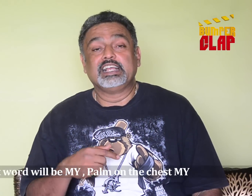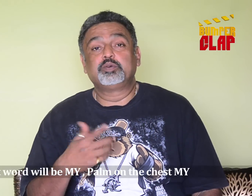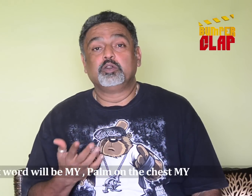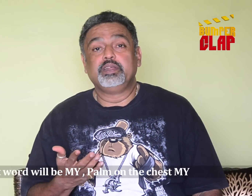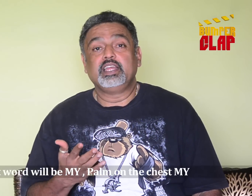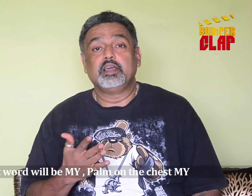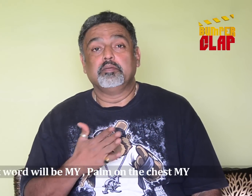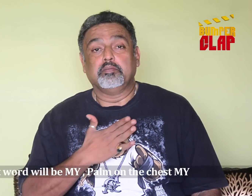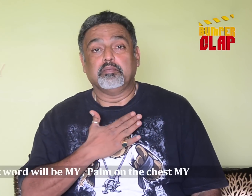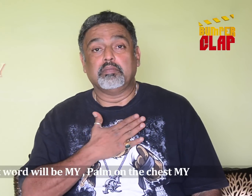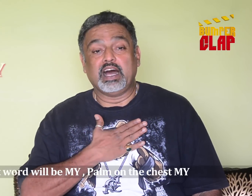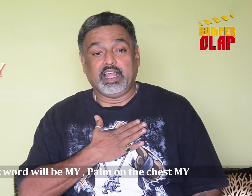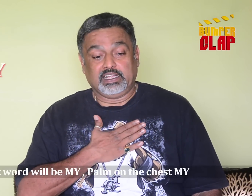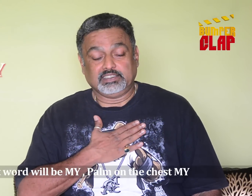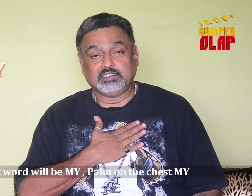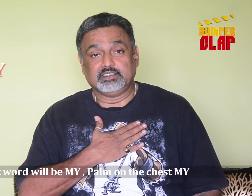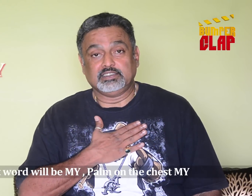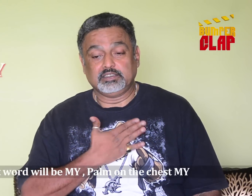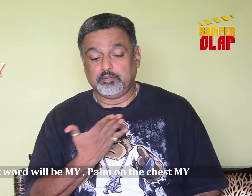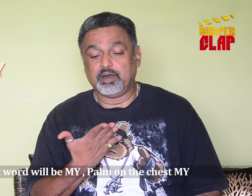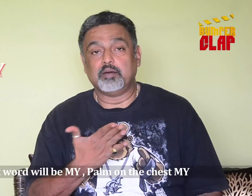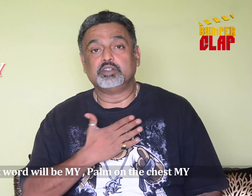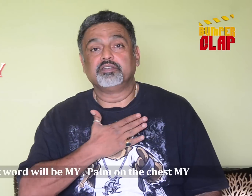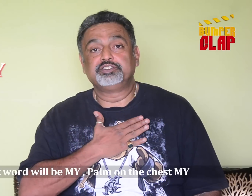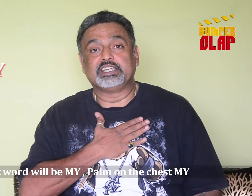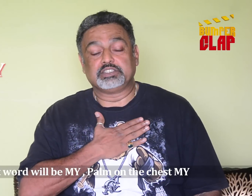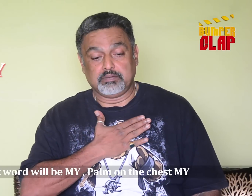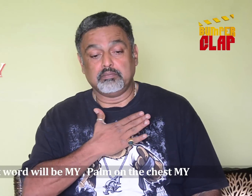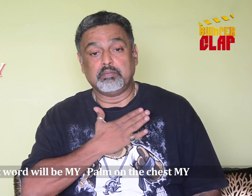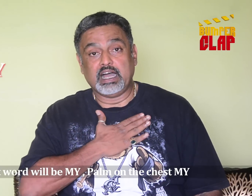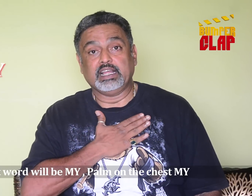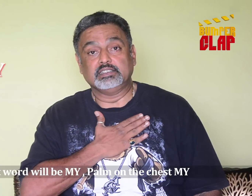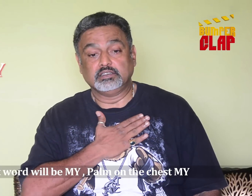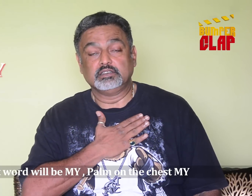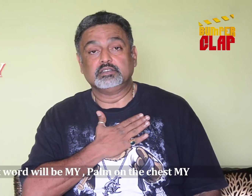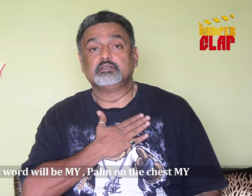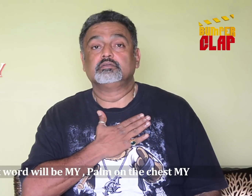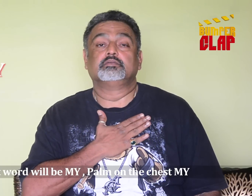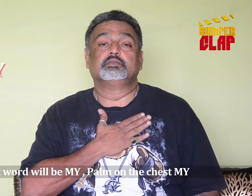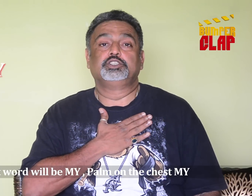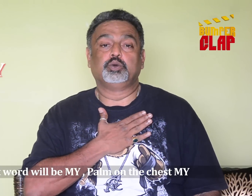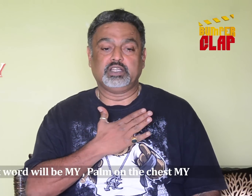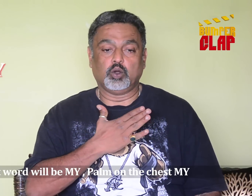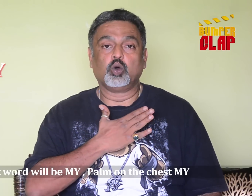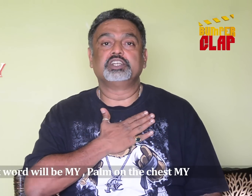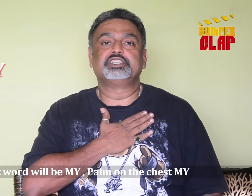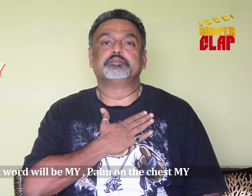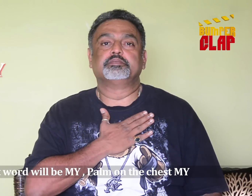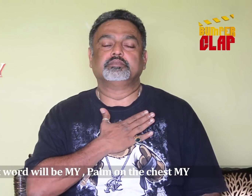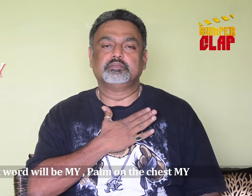Next word would be my. Palm on the chest, my, showing ownership,